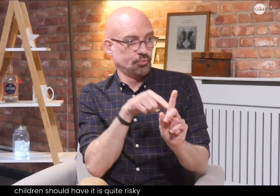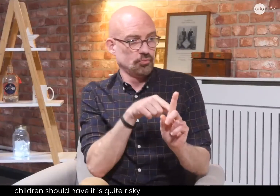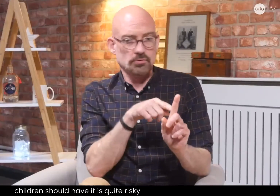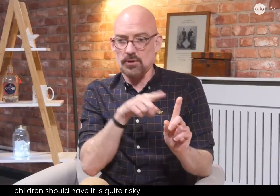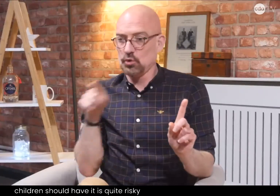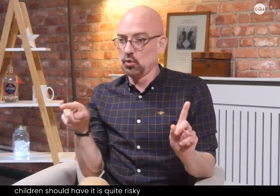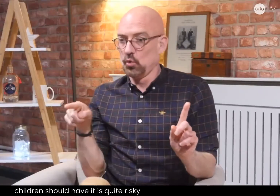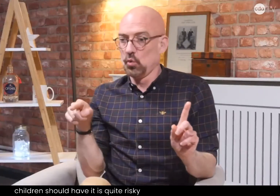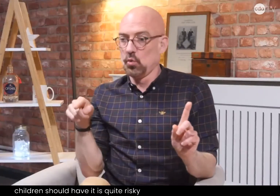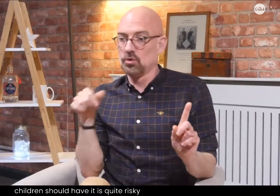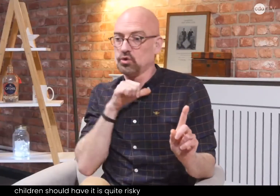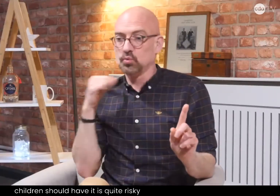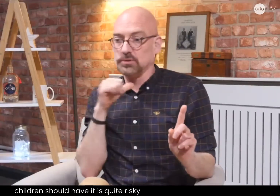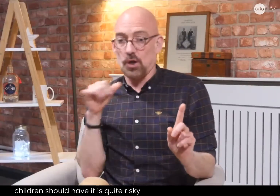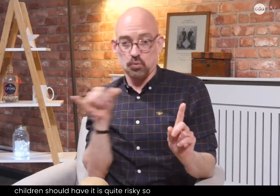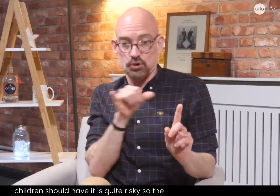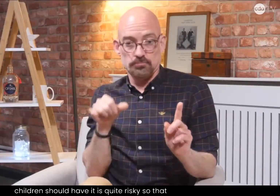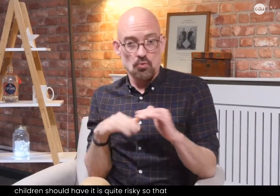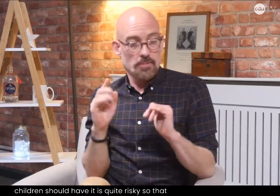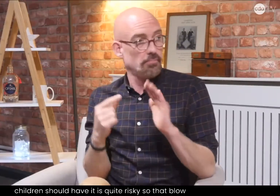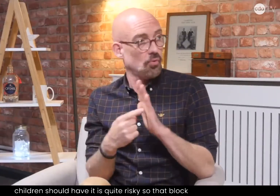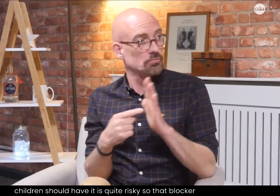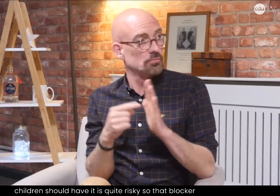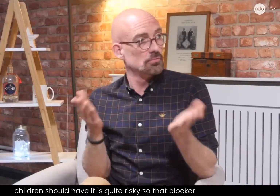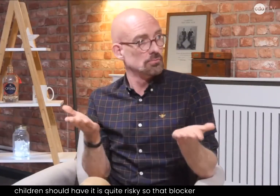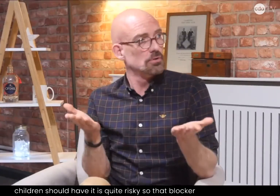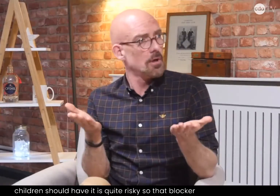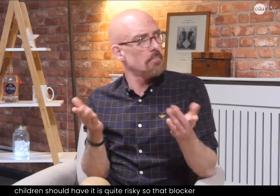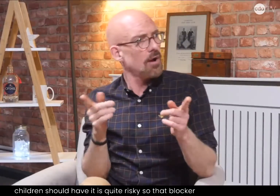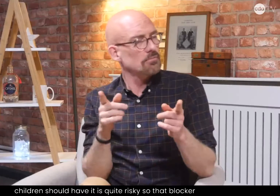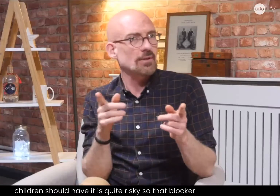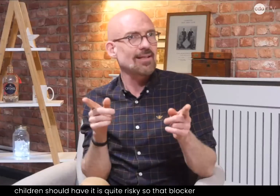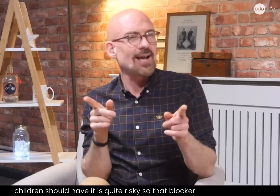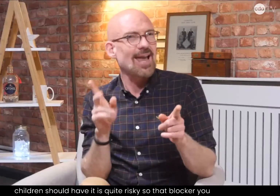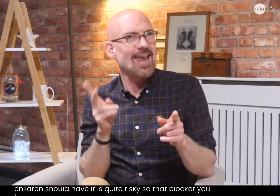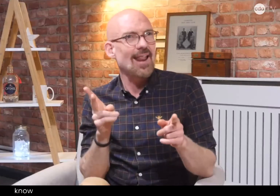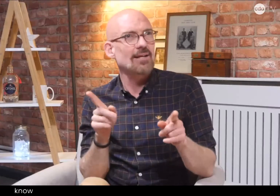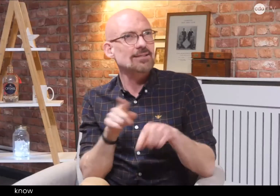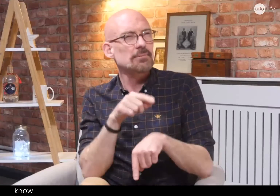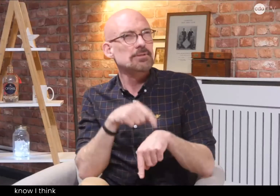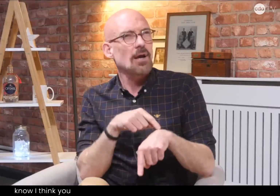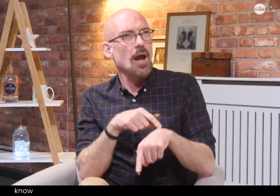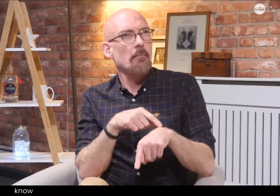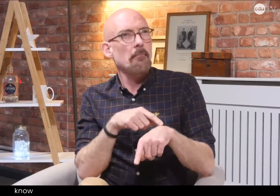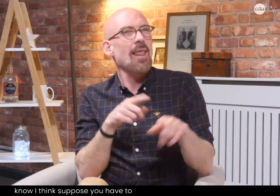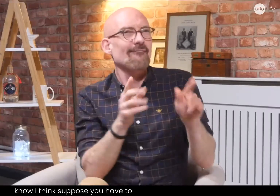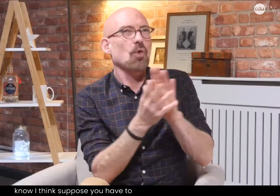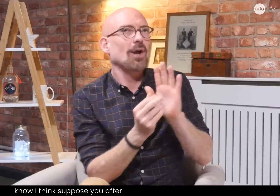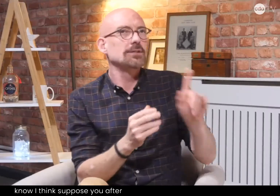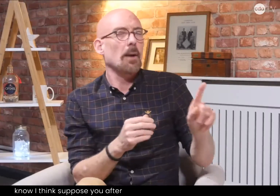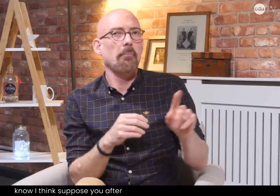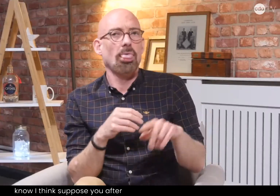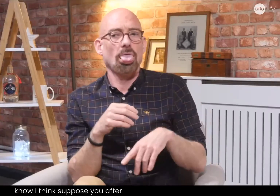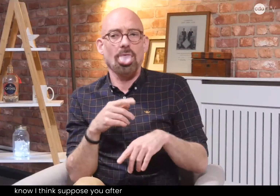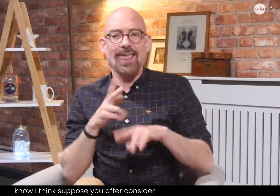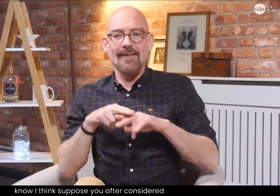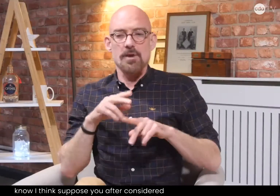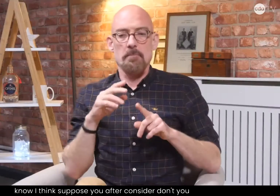So that blocker, you know, I think you suppose you have to consider, don't you, the risk of having the blocker or the risk